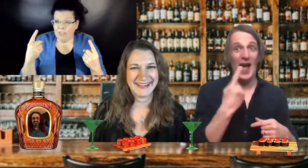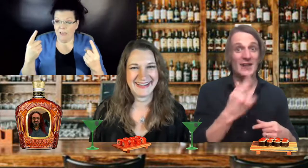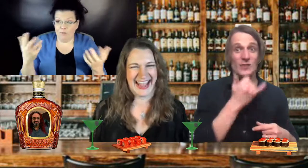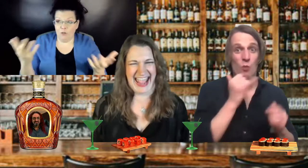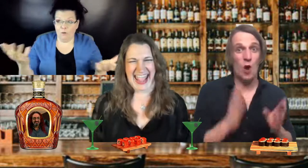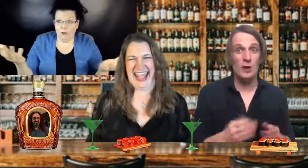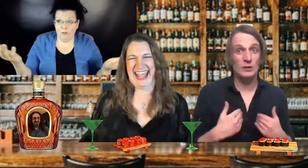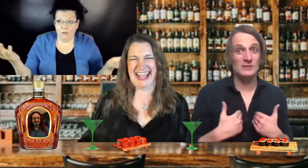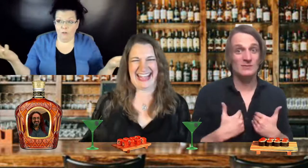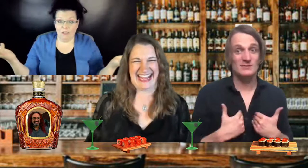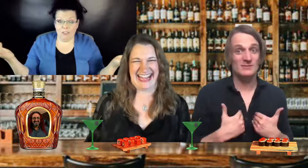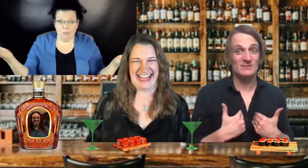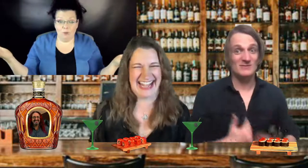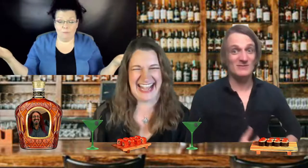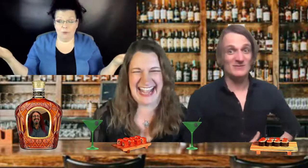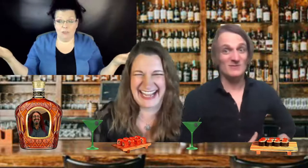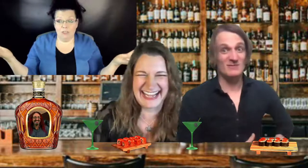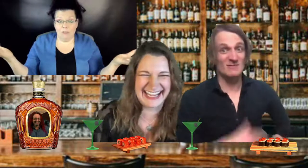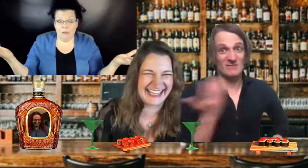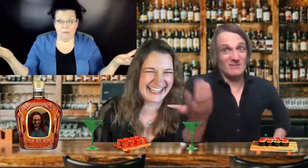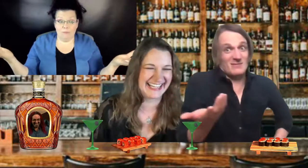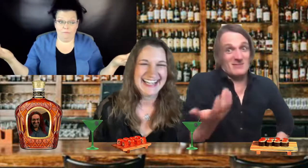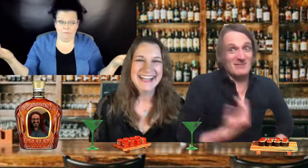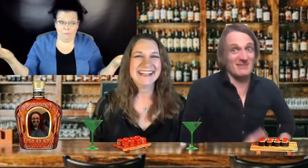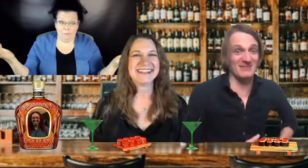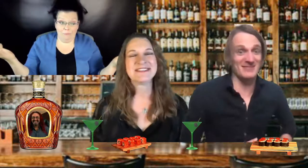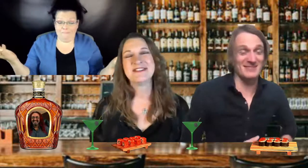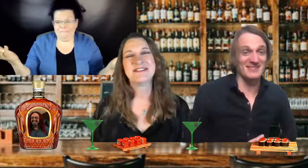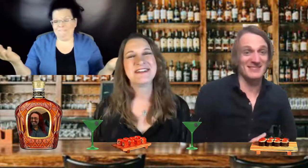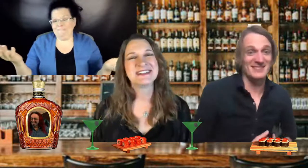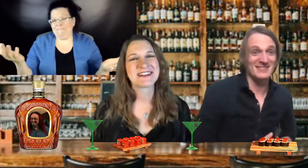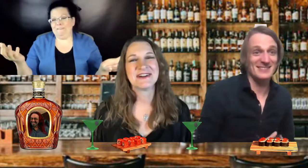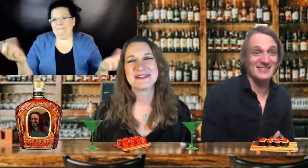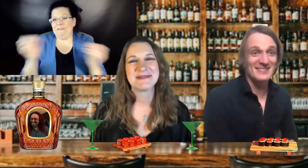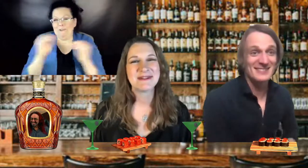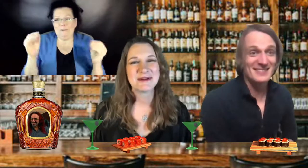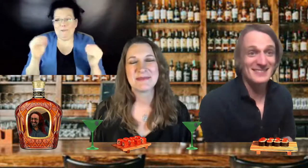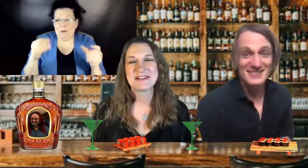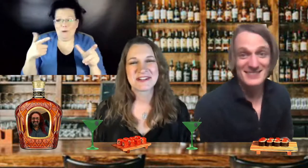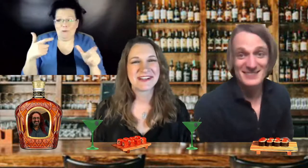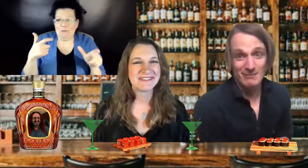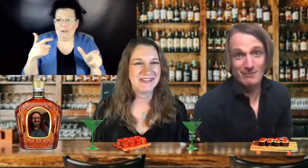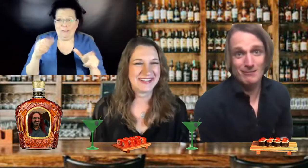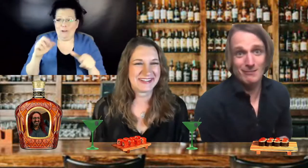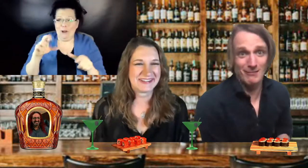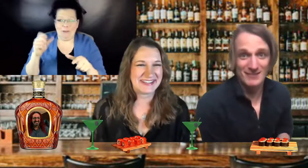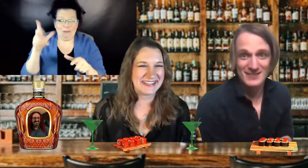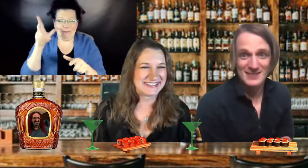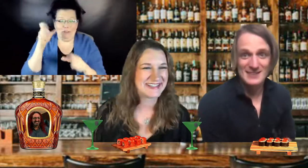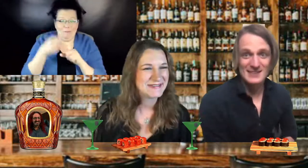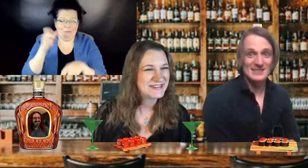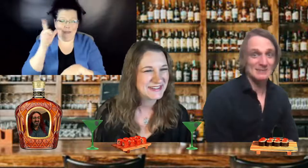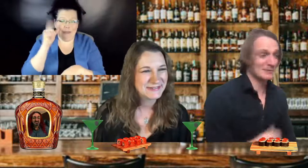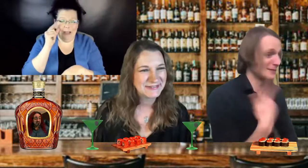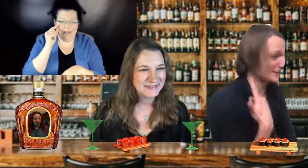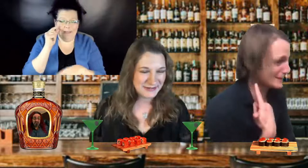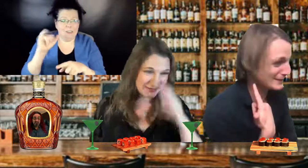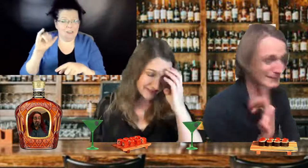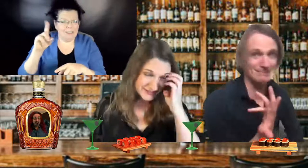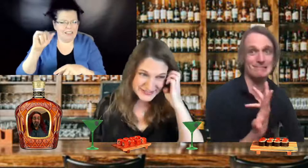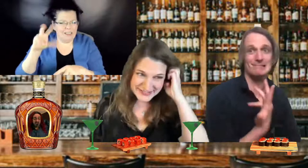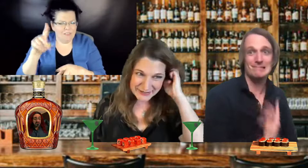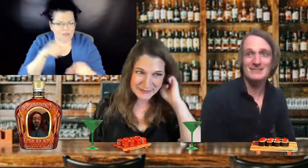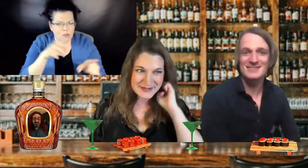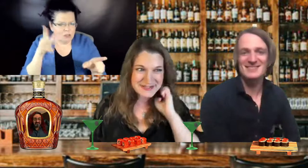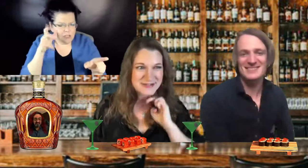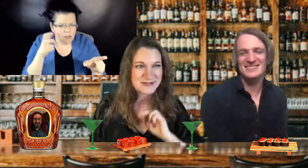I'm deaf, so I don't know. You're asking the wrong person here. I mean... There's no race cars to be heard by John. David, I don't know.